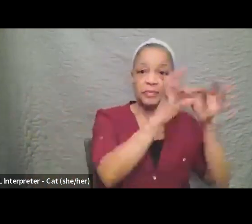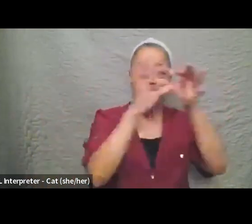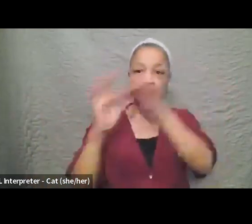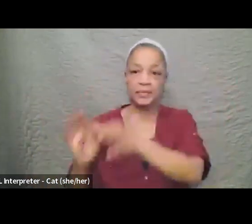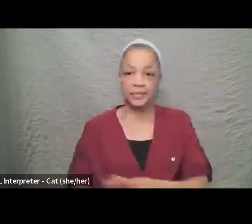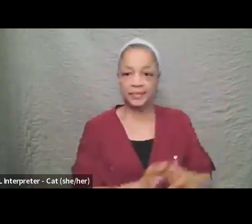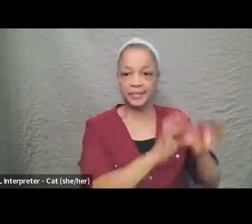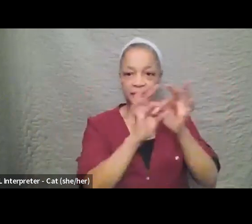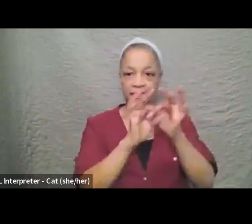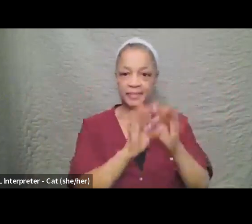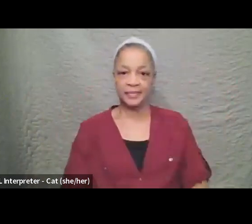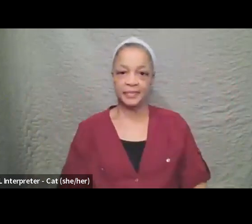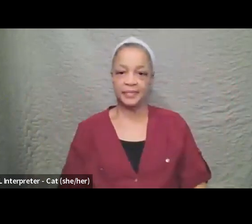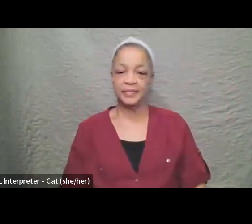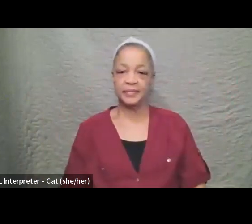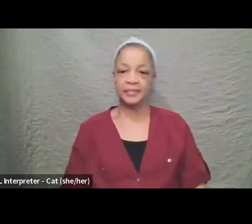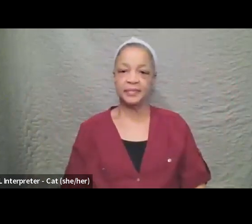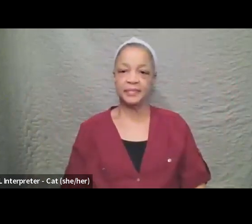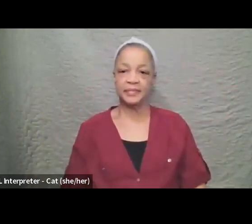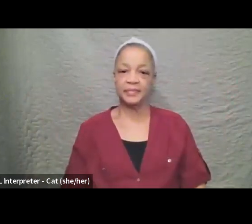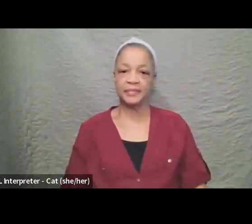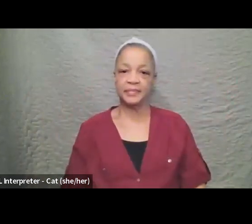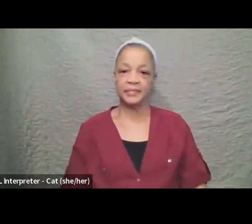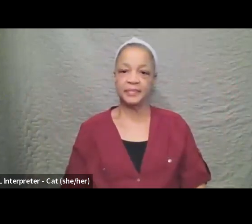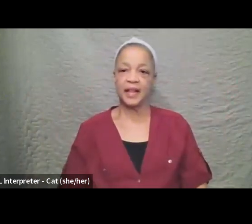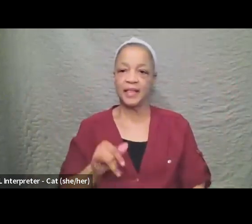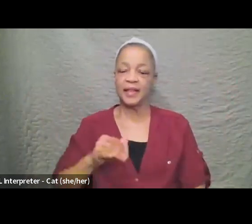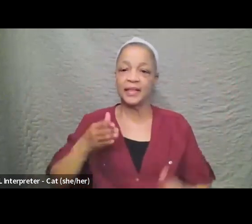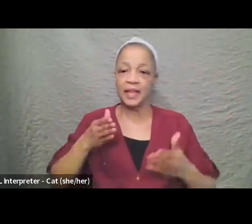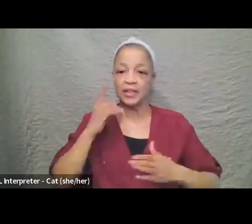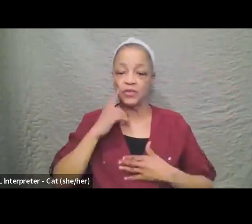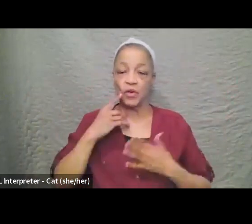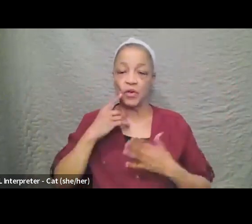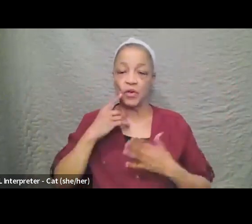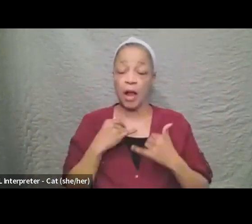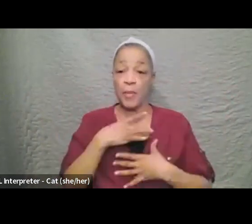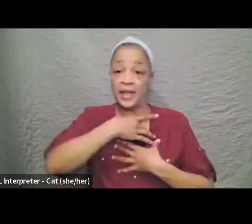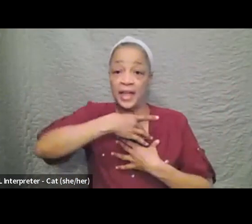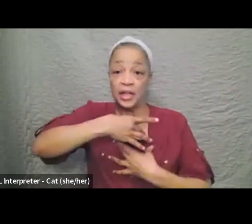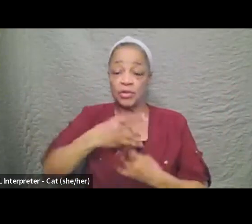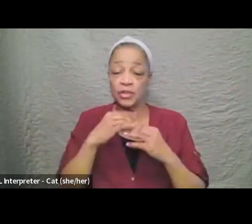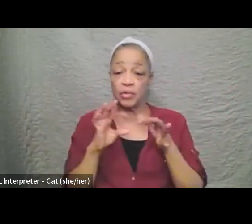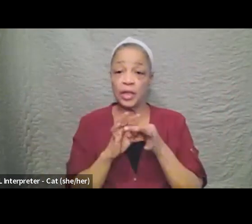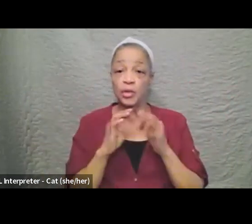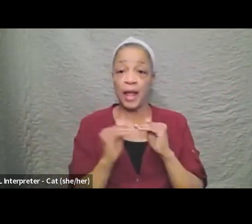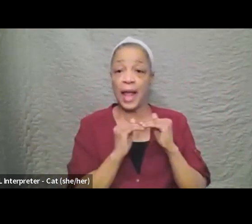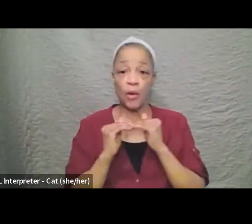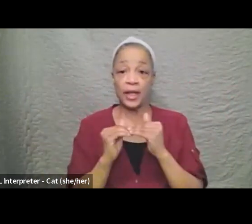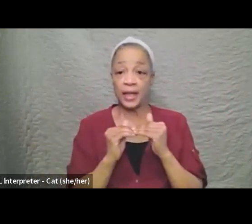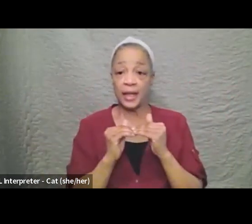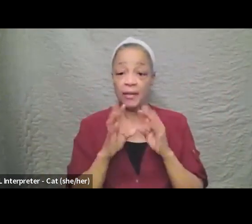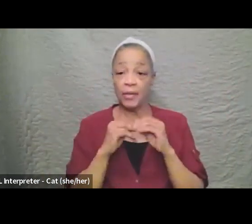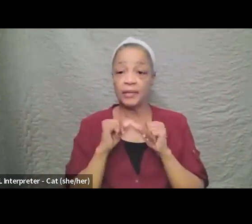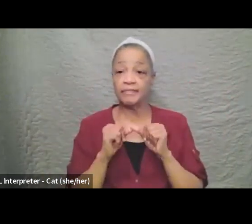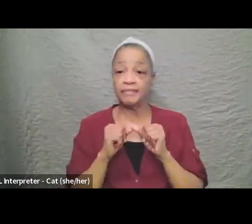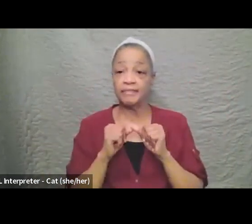therein. This allows for a common interest convergence around equity while maintaining the